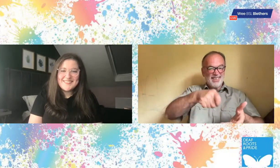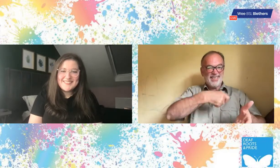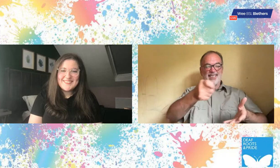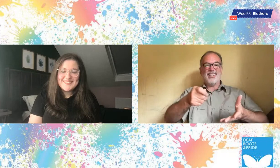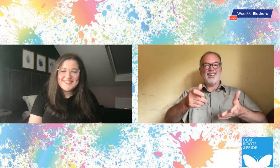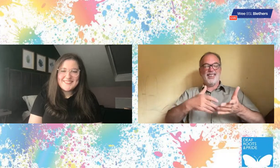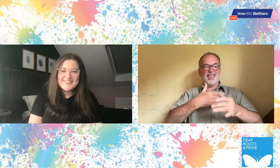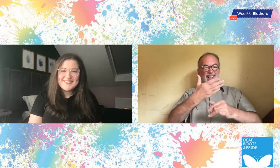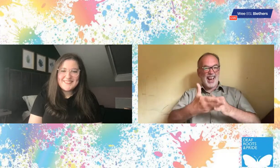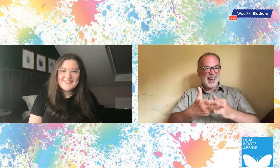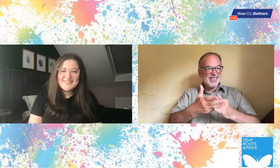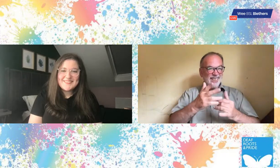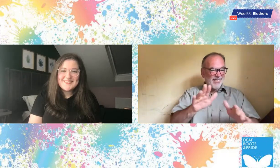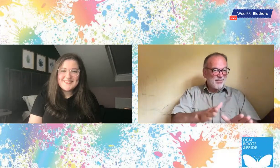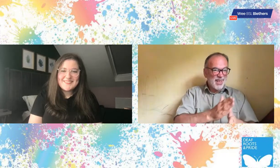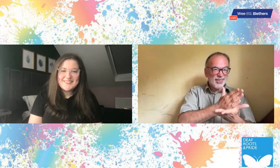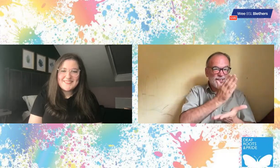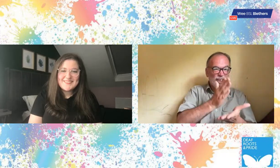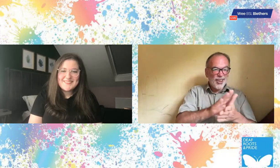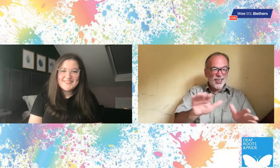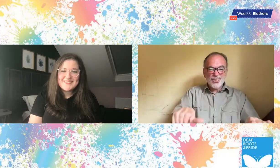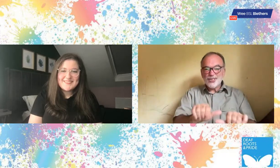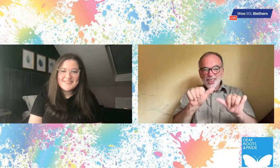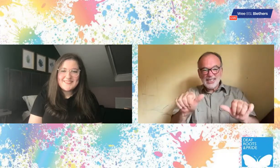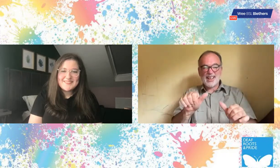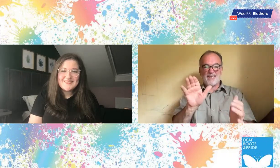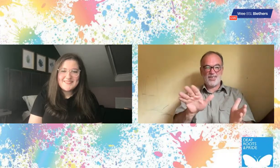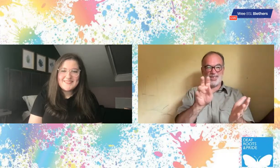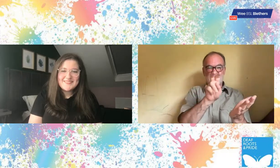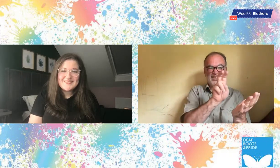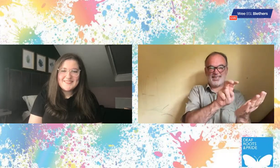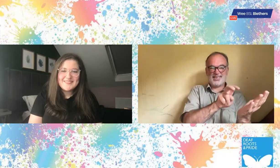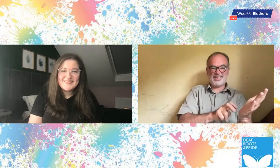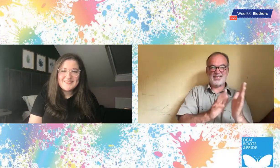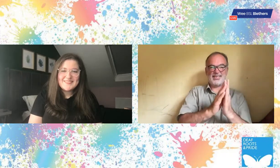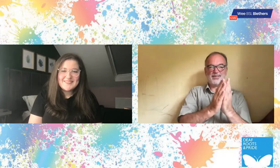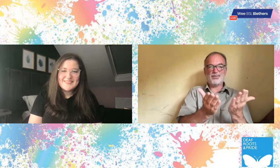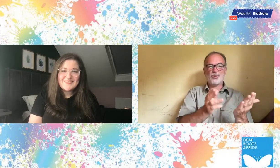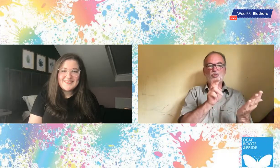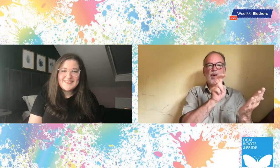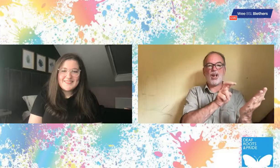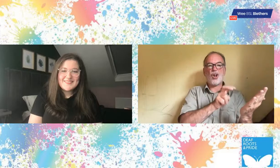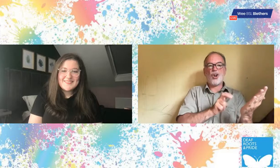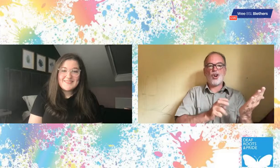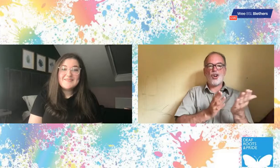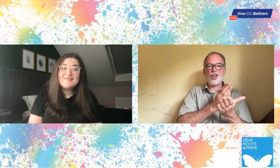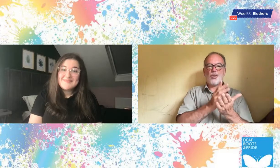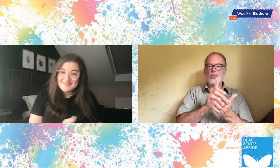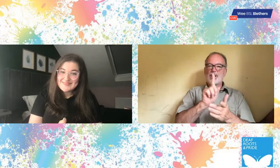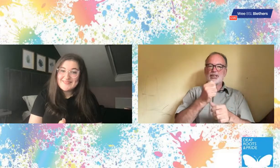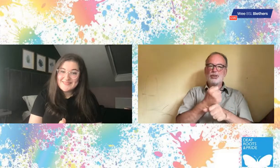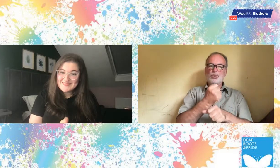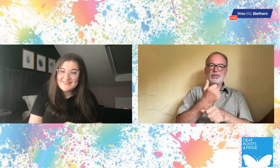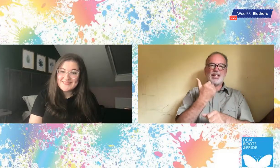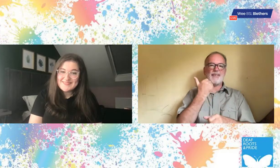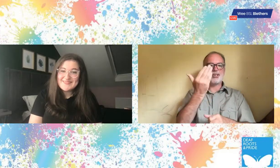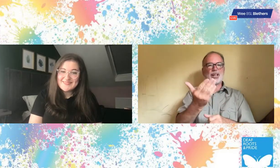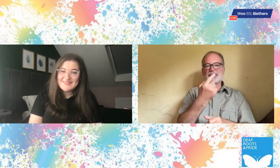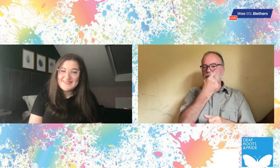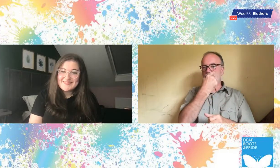hay and the straw, you know, um, cleaning out the bedding, and then we